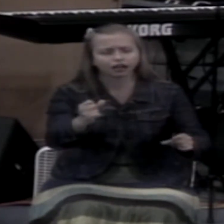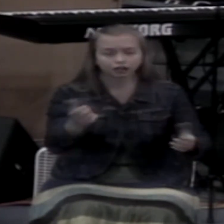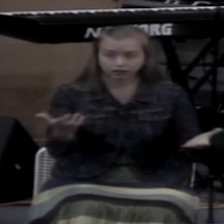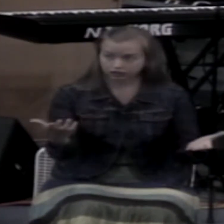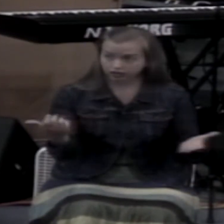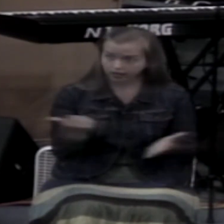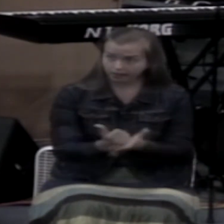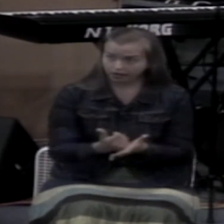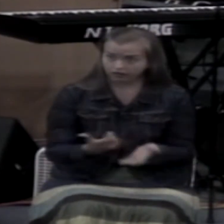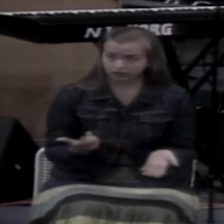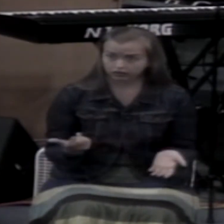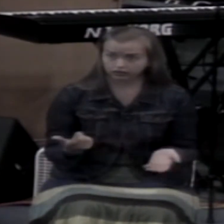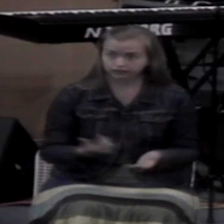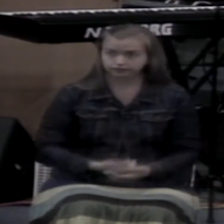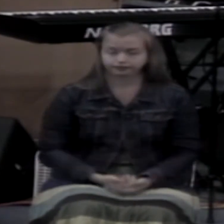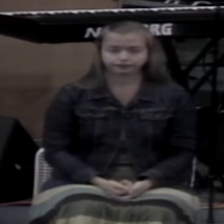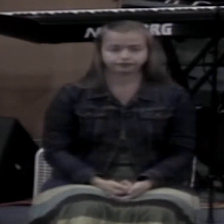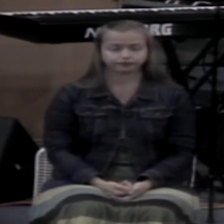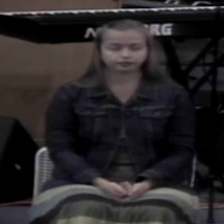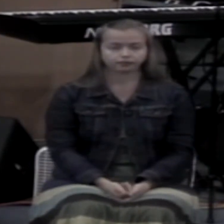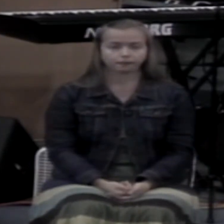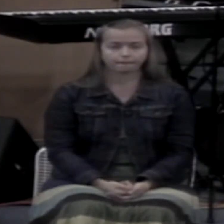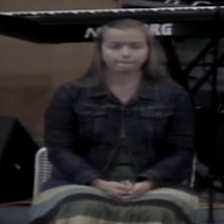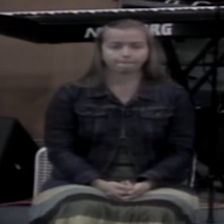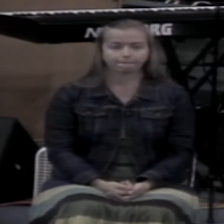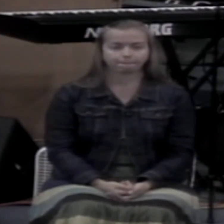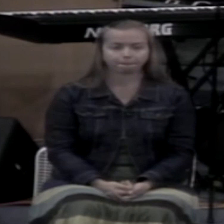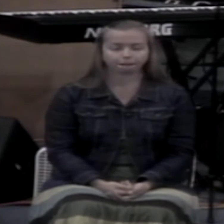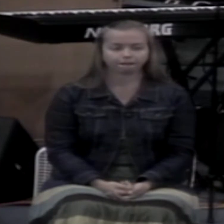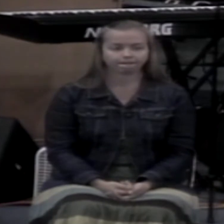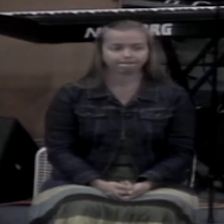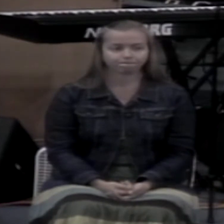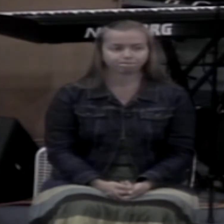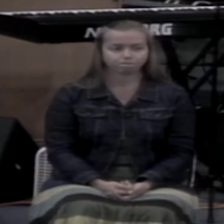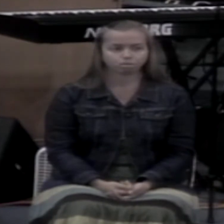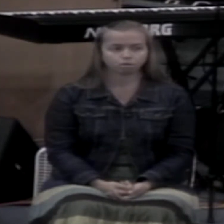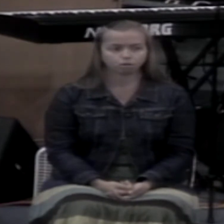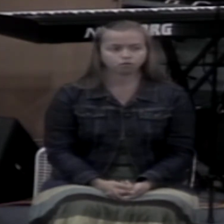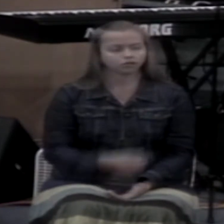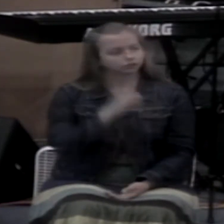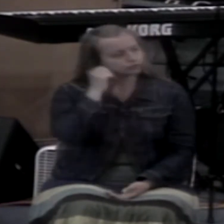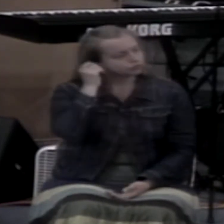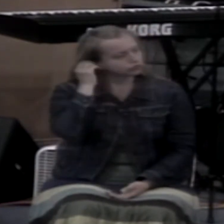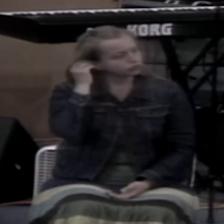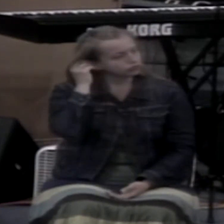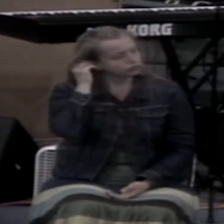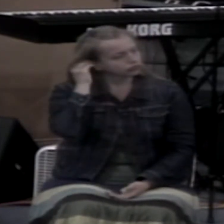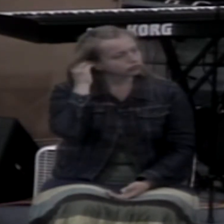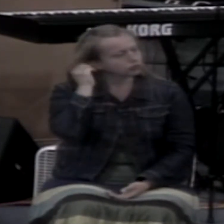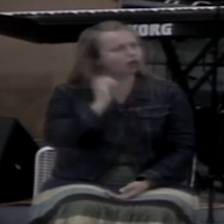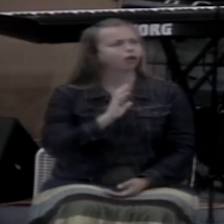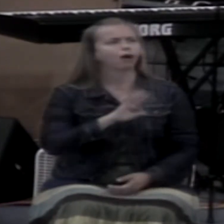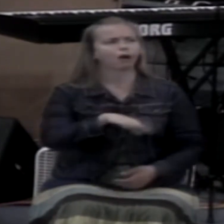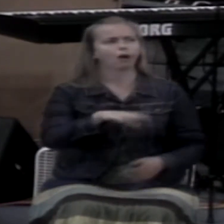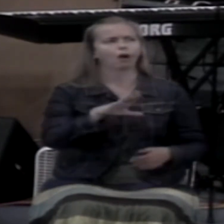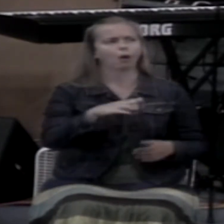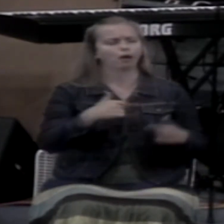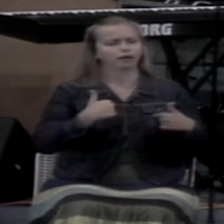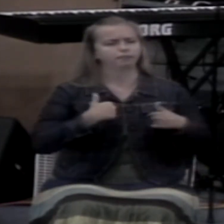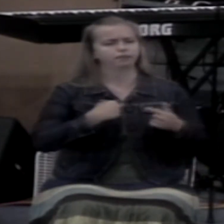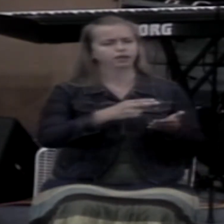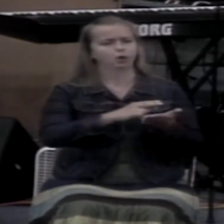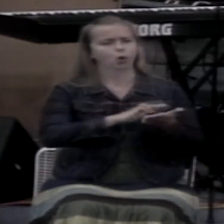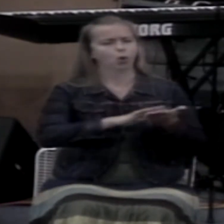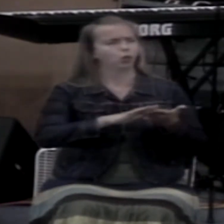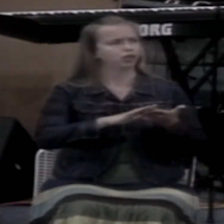And you may say, well, I have great holiness standards, and that's what attracts visitors. Well,